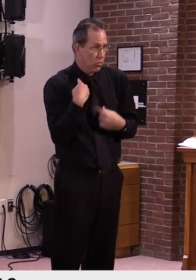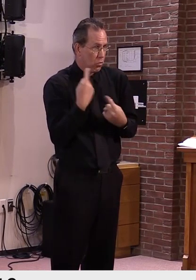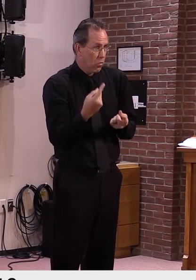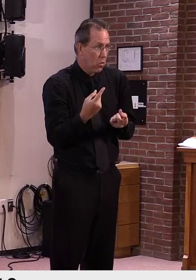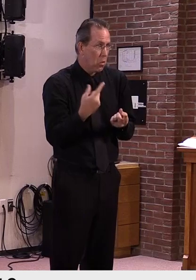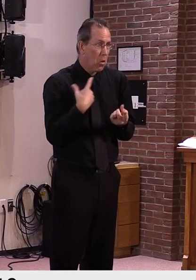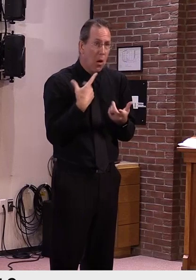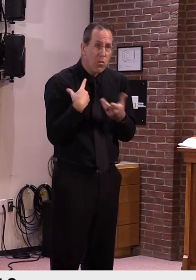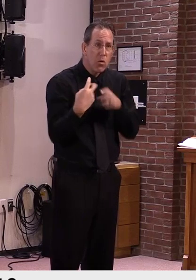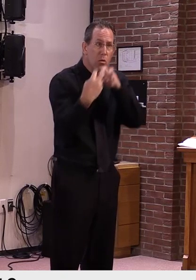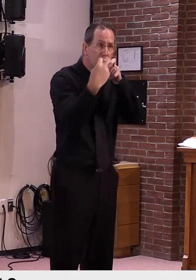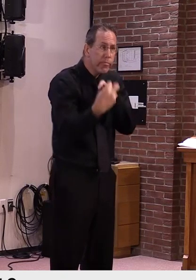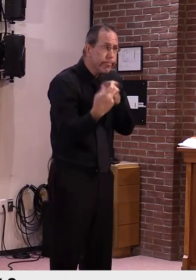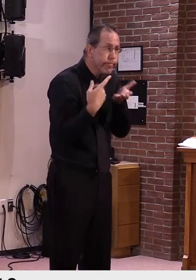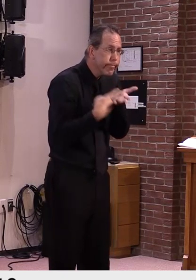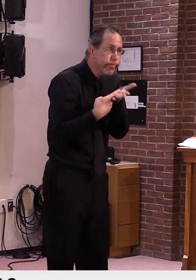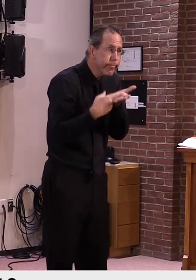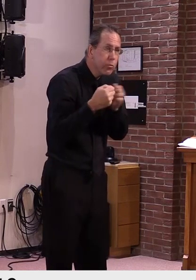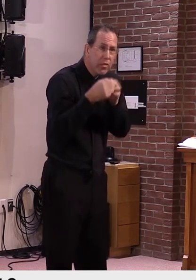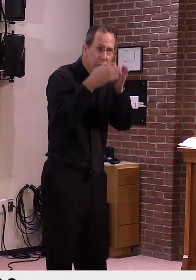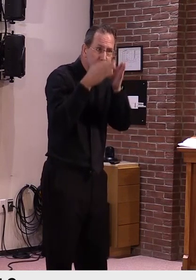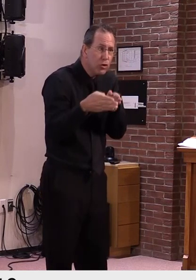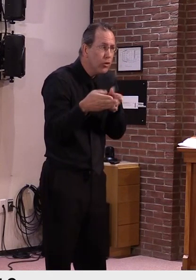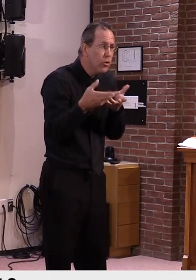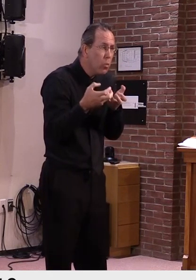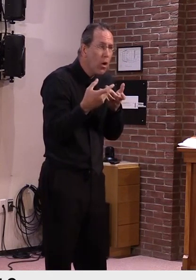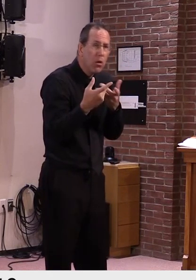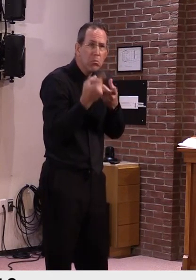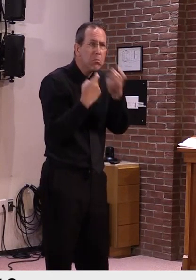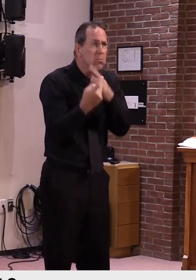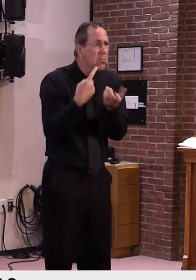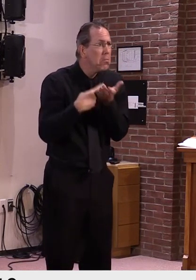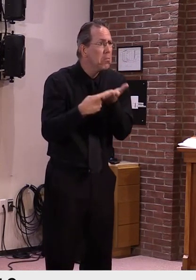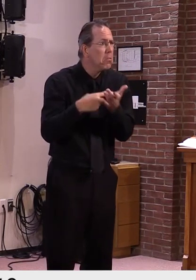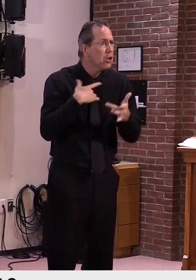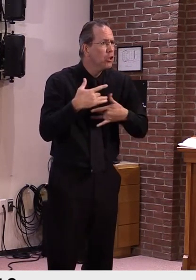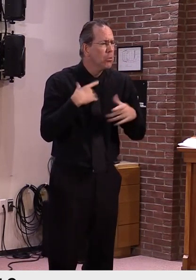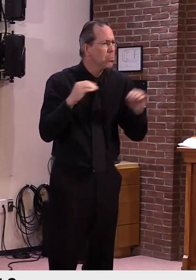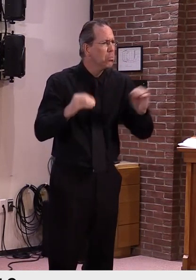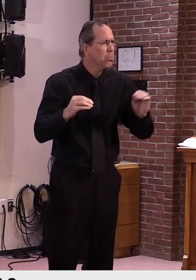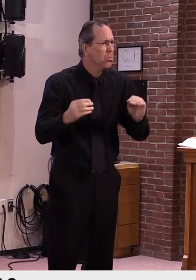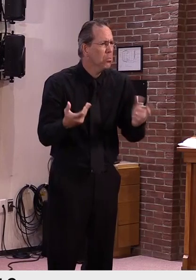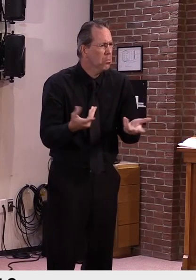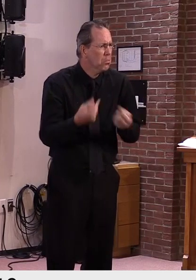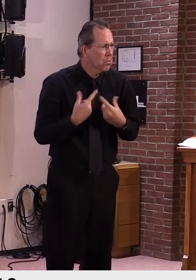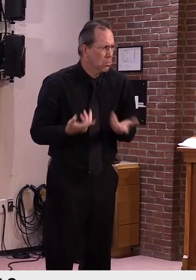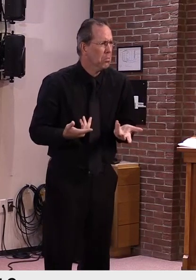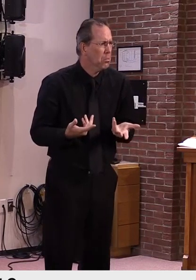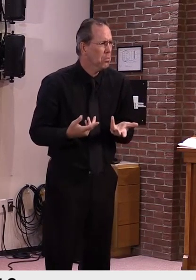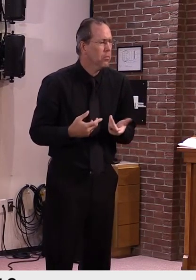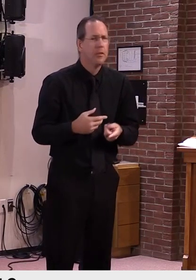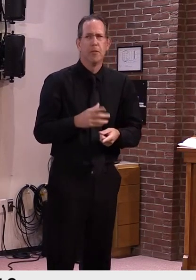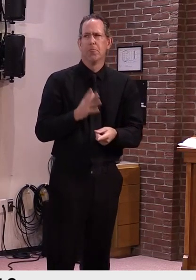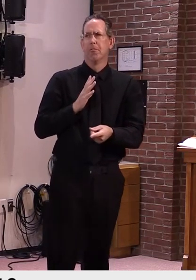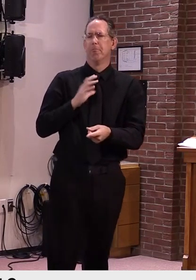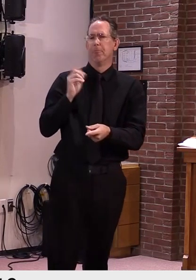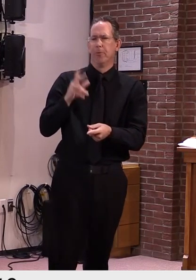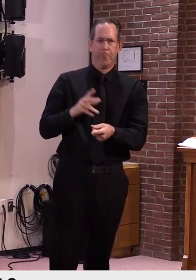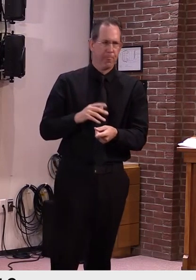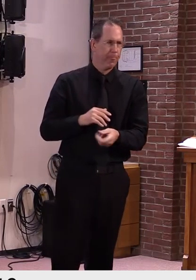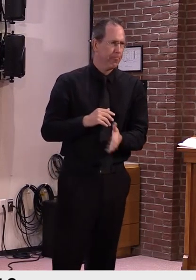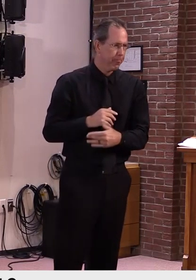that wants some further clarification. Great, I will pass this information back to the reader.